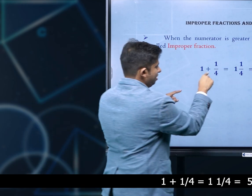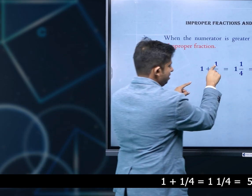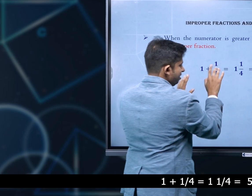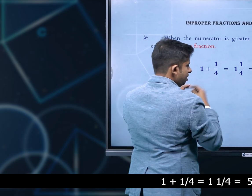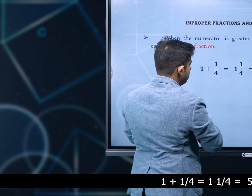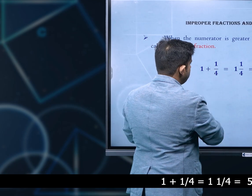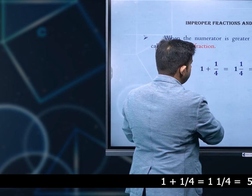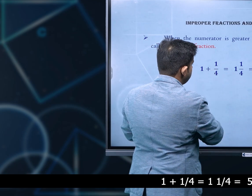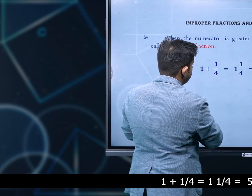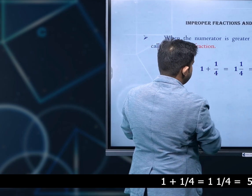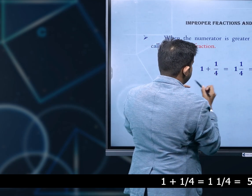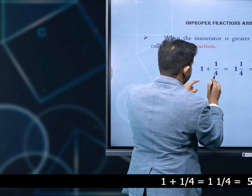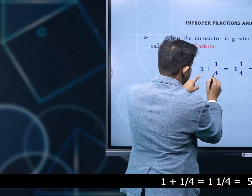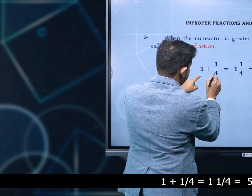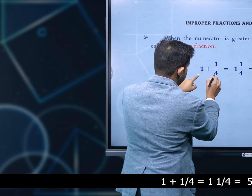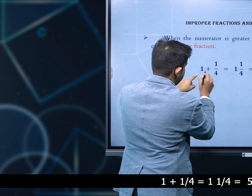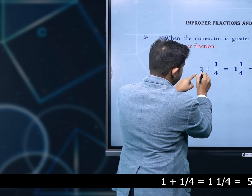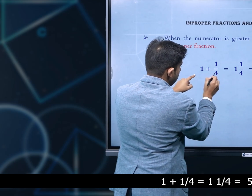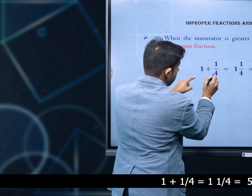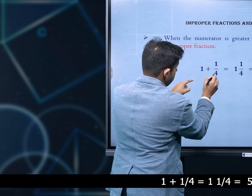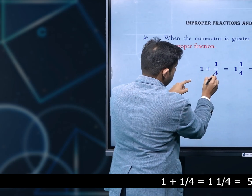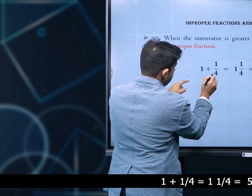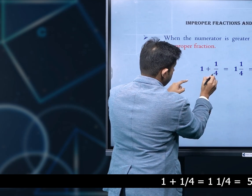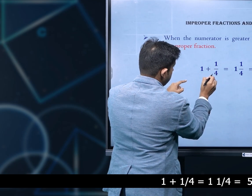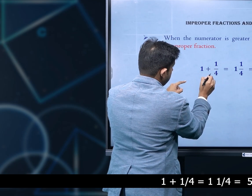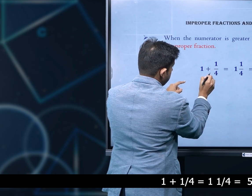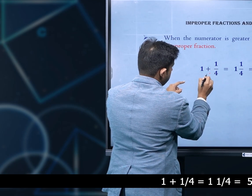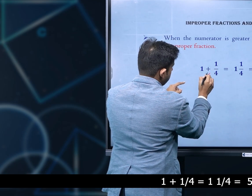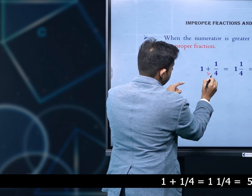One plus 1 by 4 is equal to